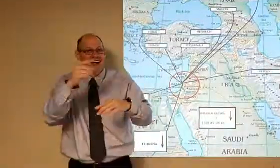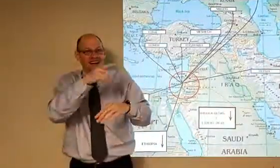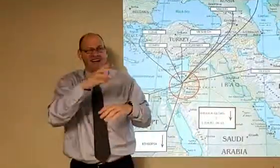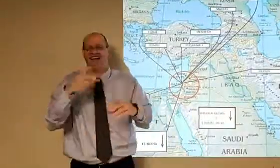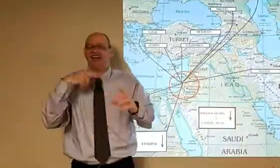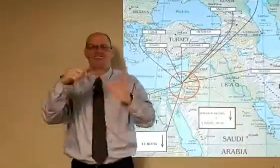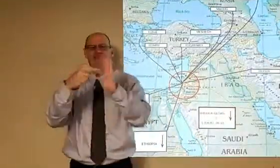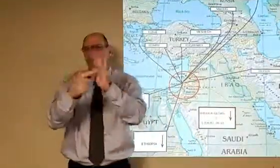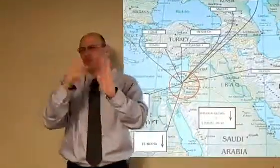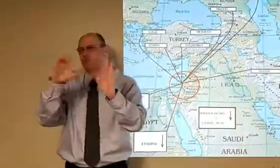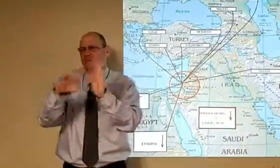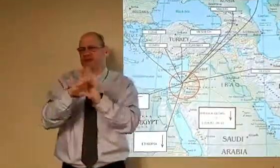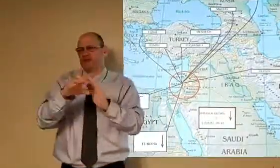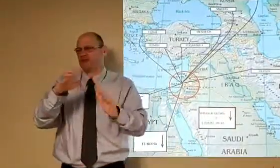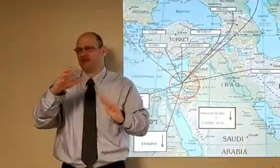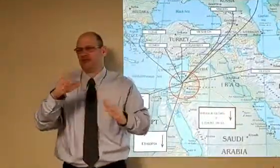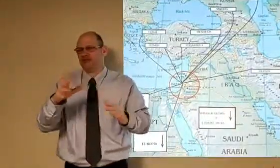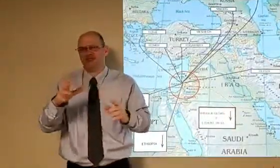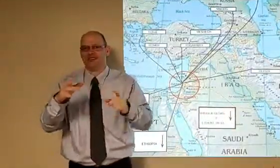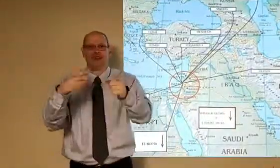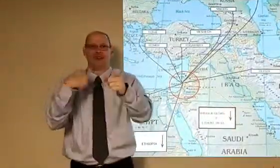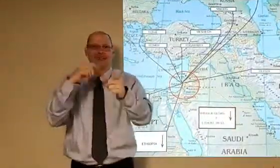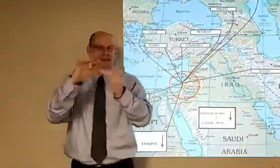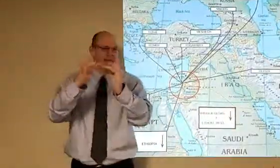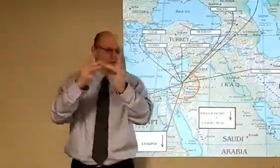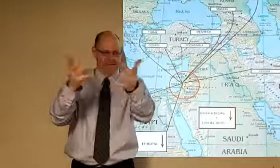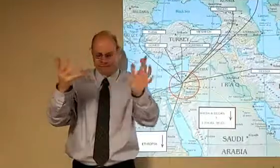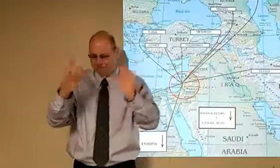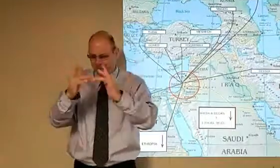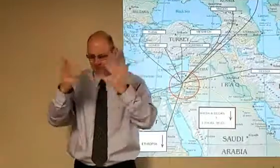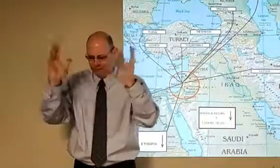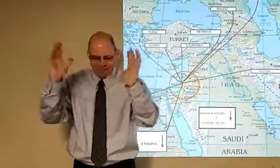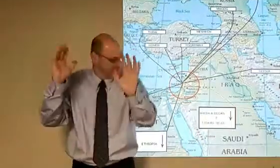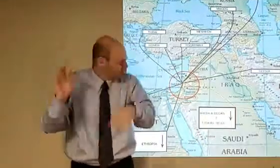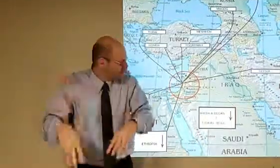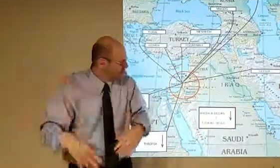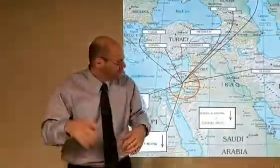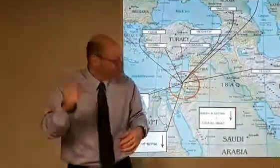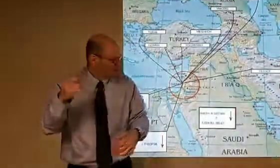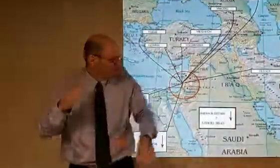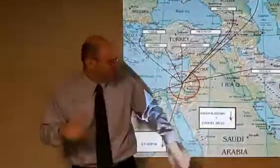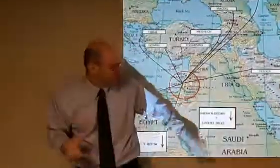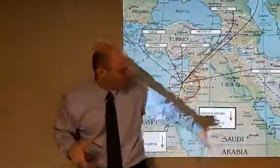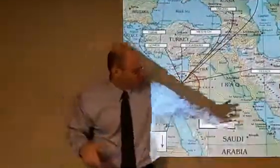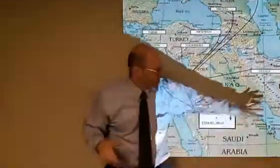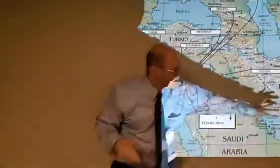nearby. I'll have to show you a picture of it. I don't have internet availability right